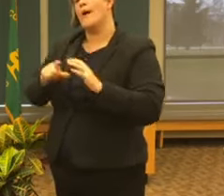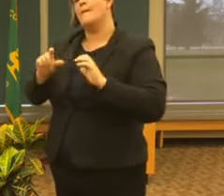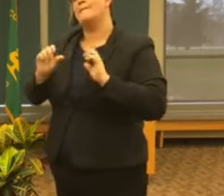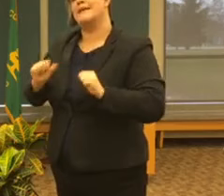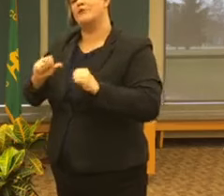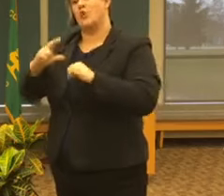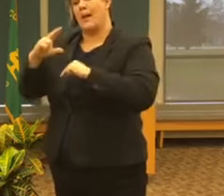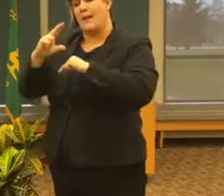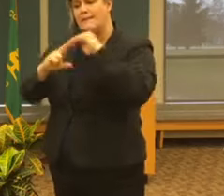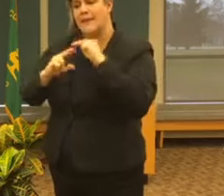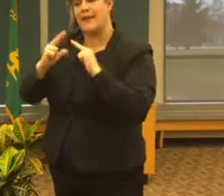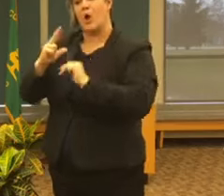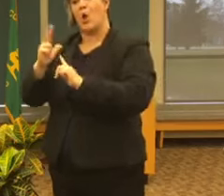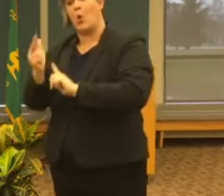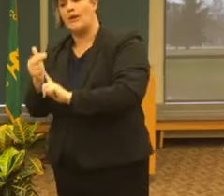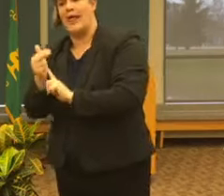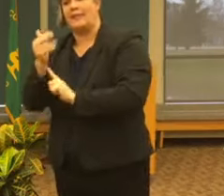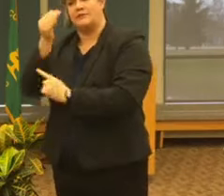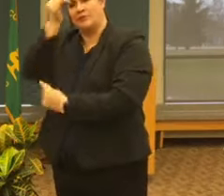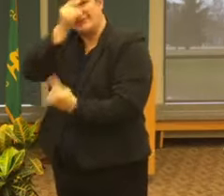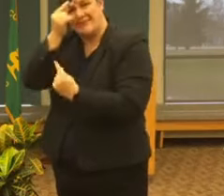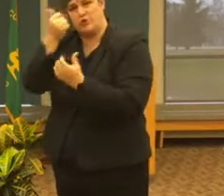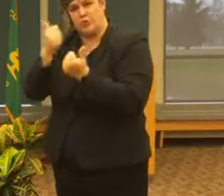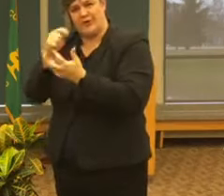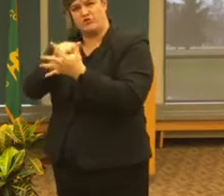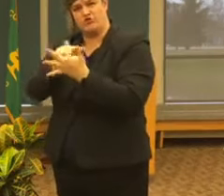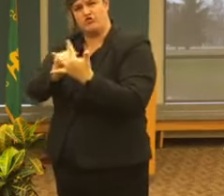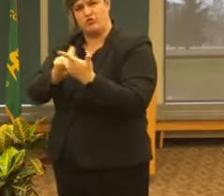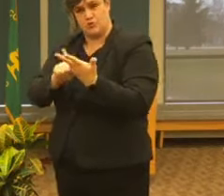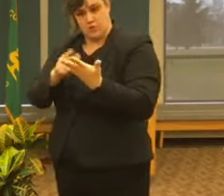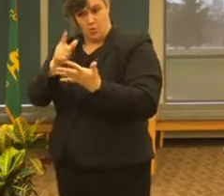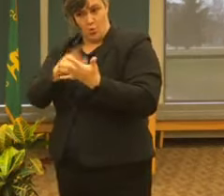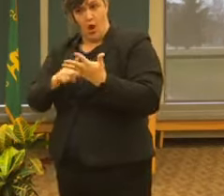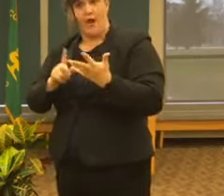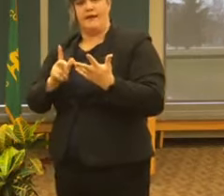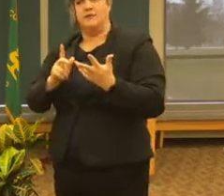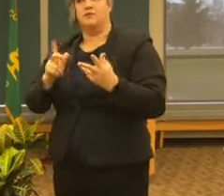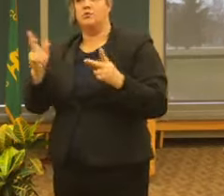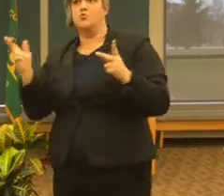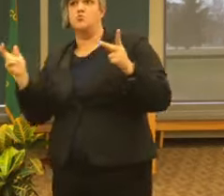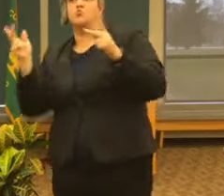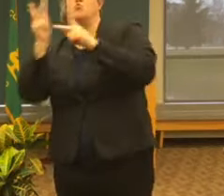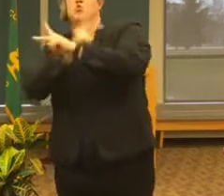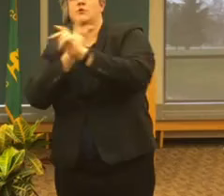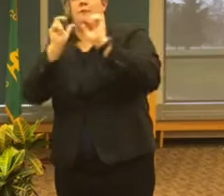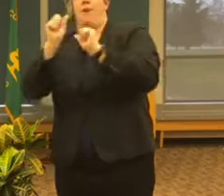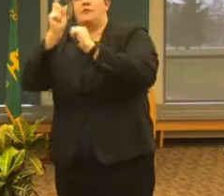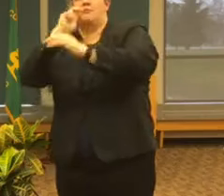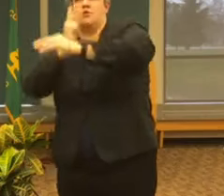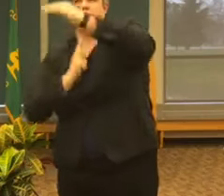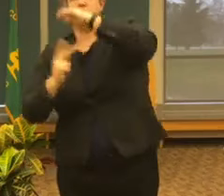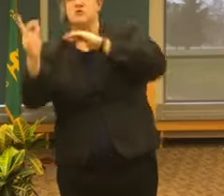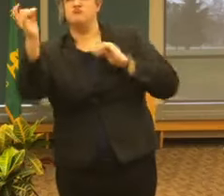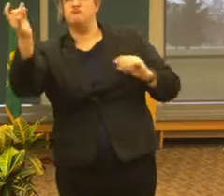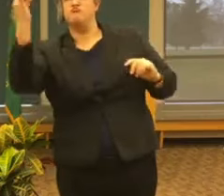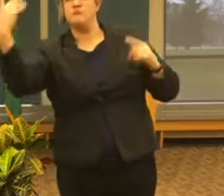buildings, hotels, etc. are under consideration, and what quote-unquote worst-case projections do you think you're looking at?